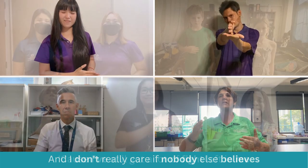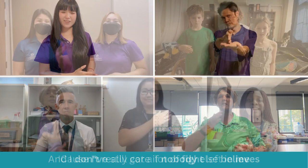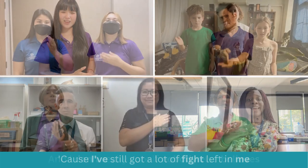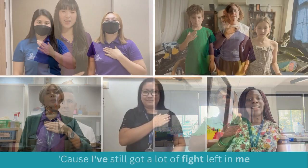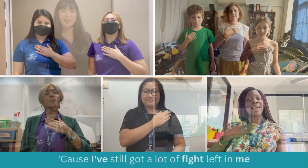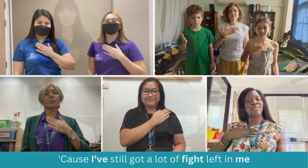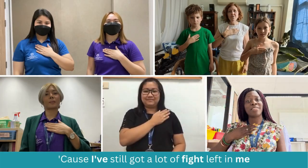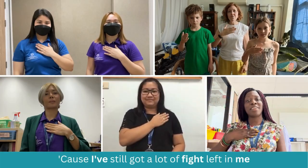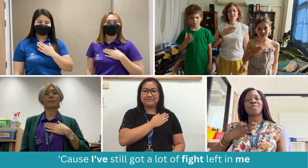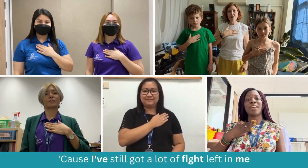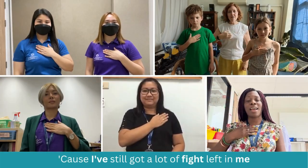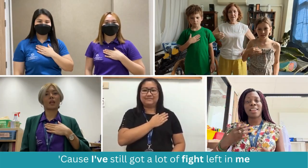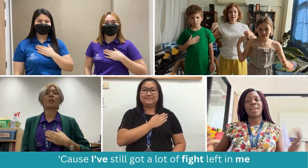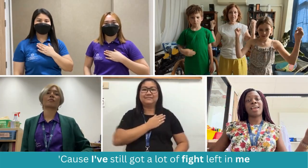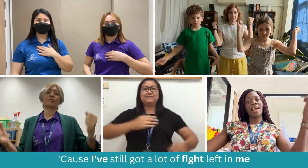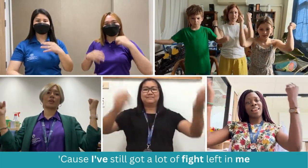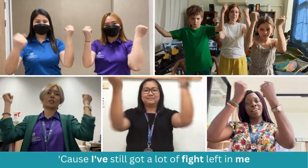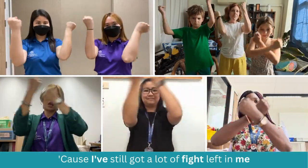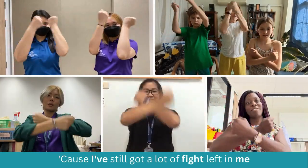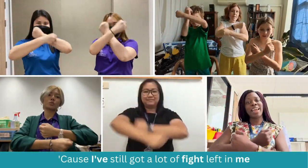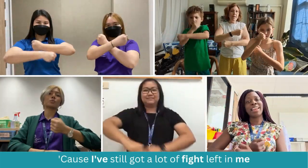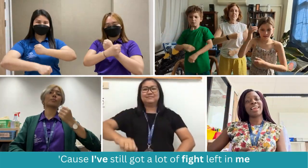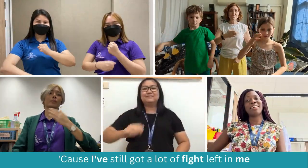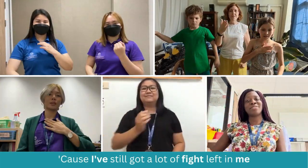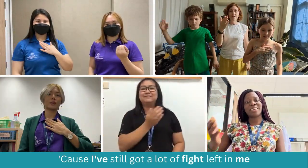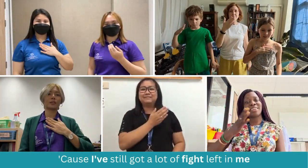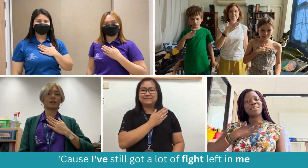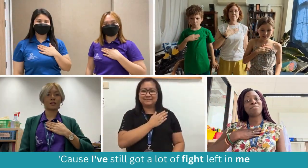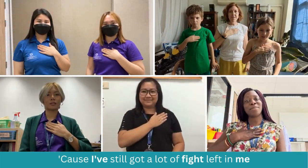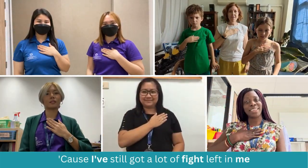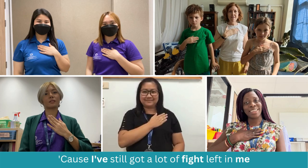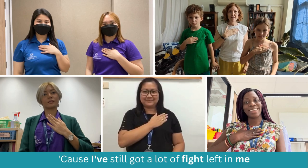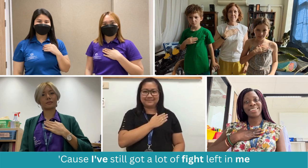believes, cause I've still got a lot of fight left in me.